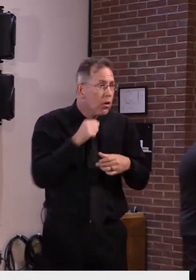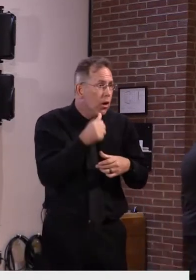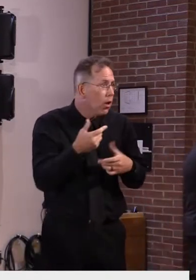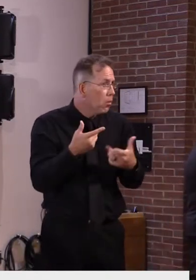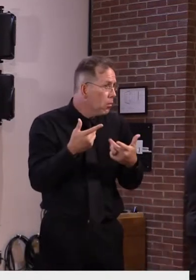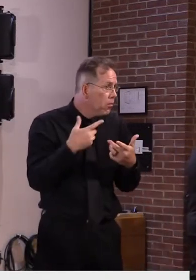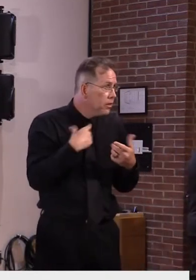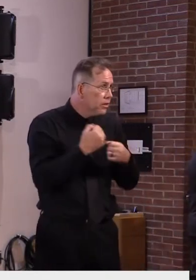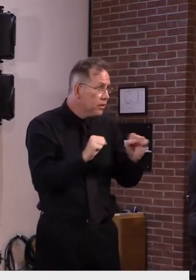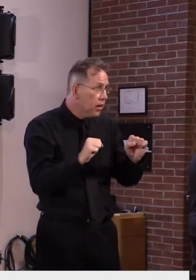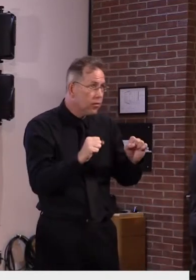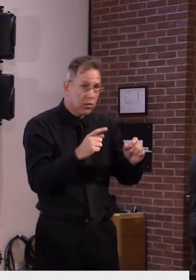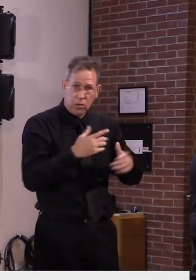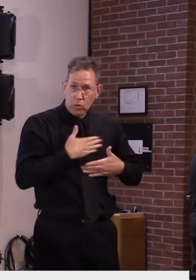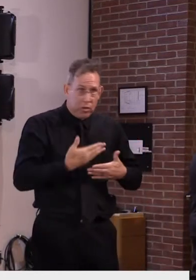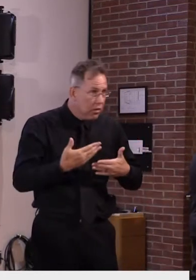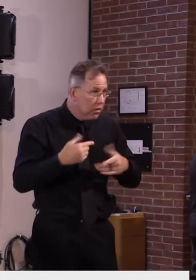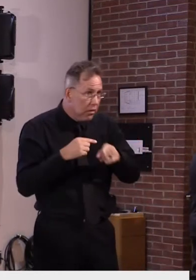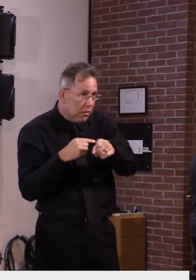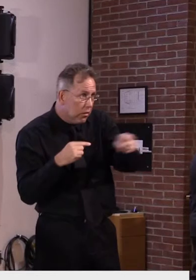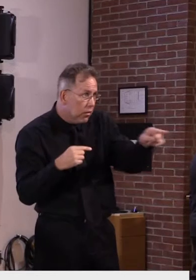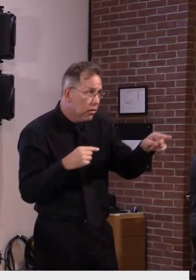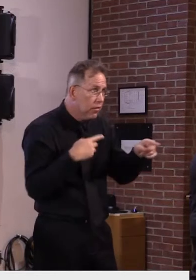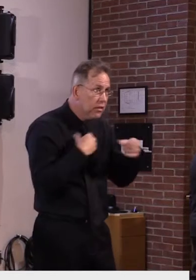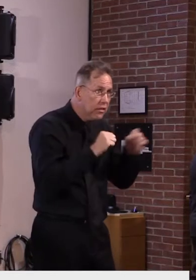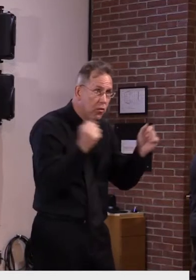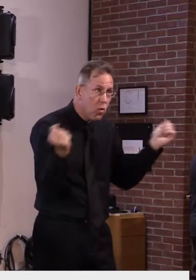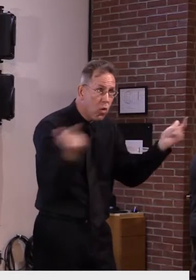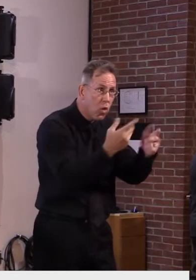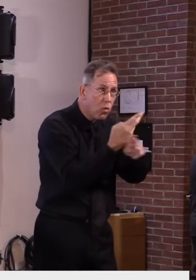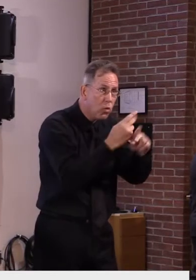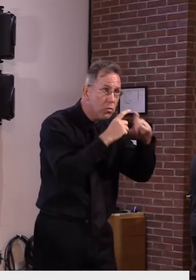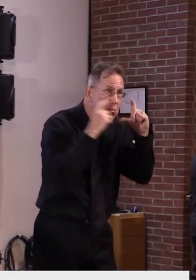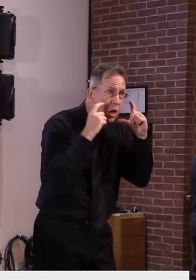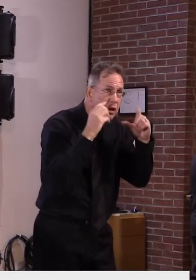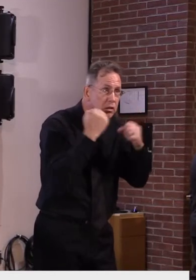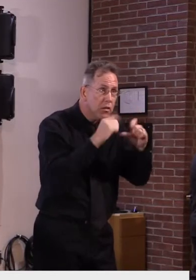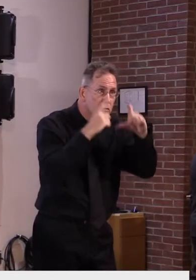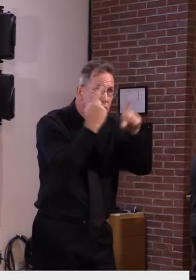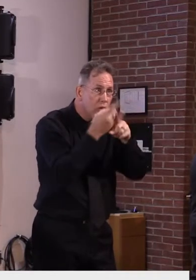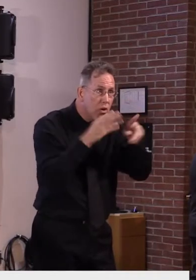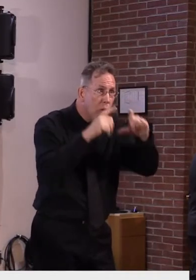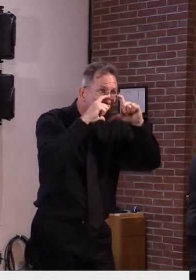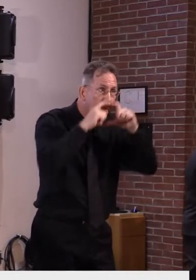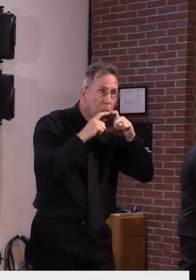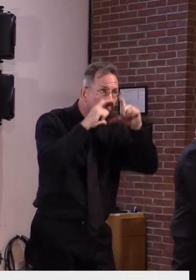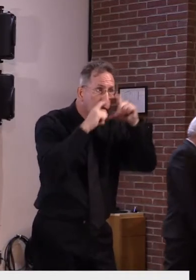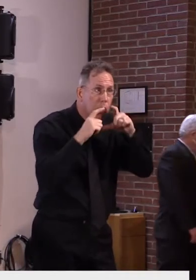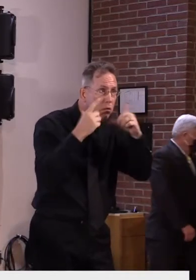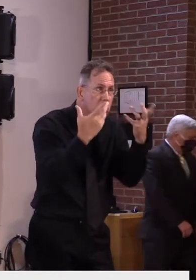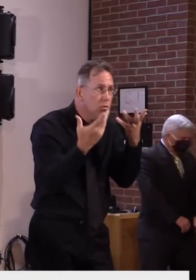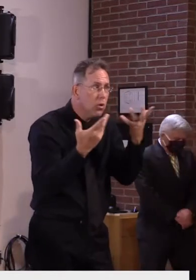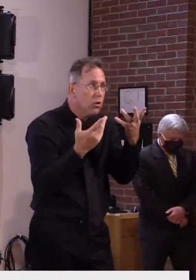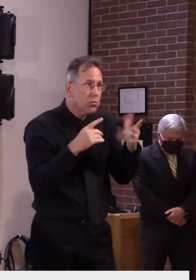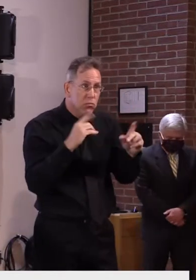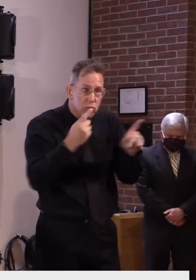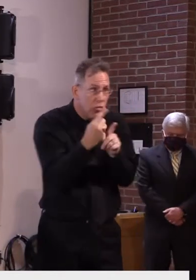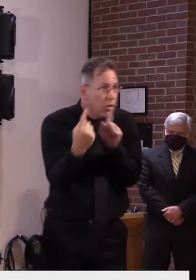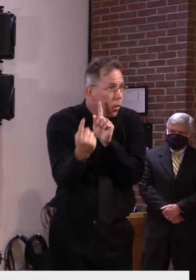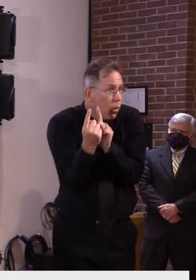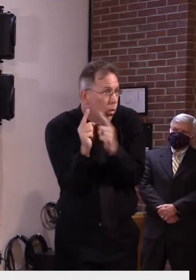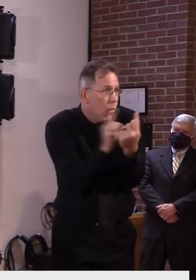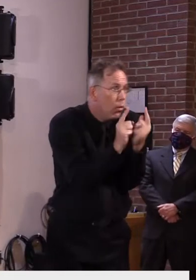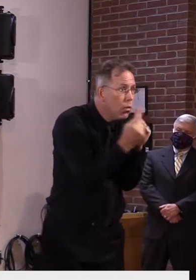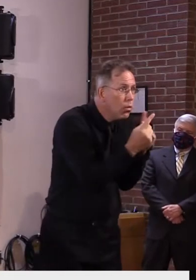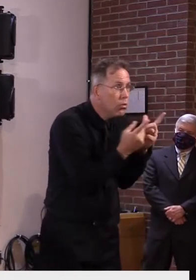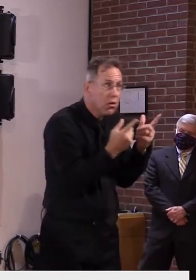wearing masks, and if the event will be crowded, even if it is outdoors. Keeping all